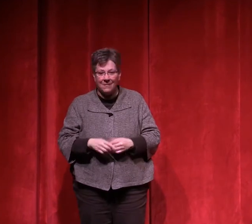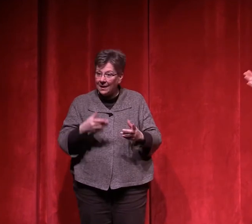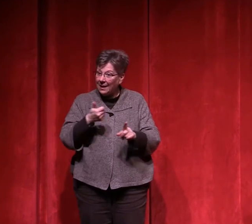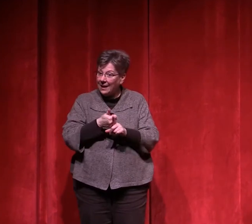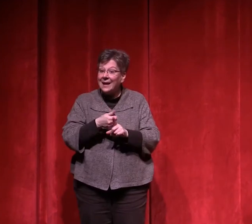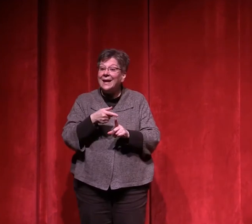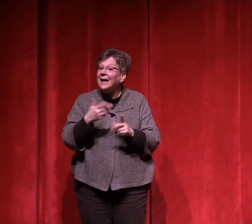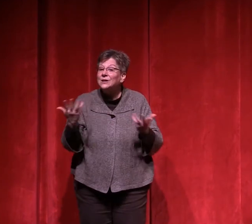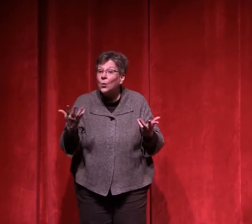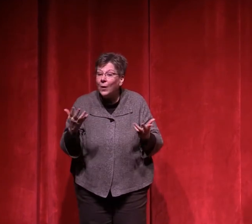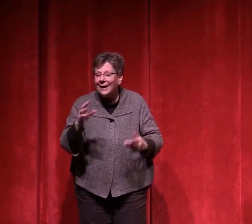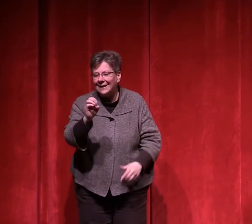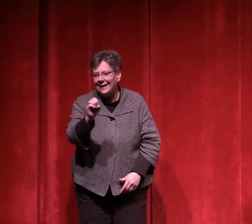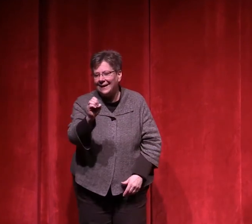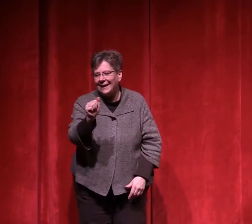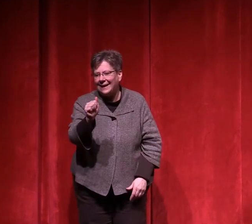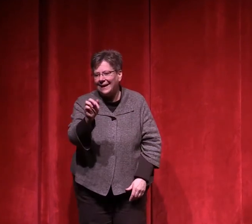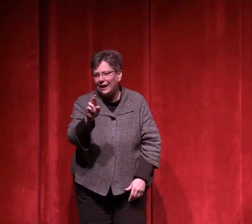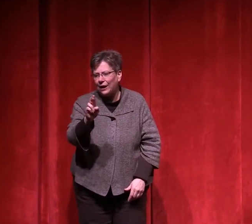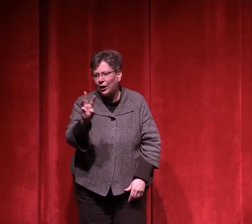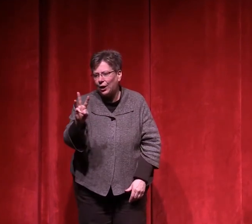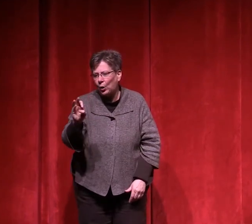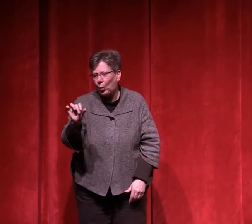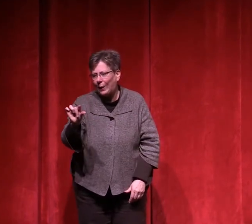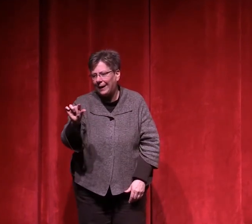It's an